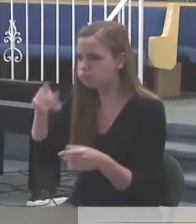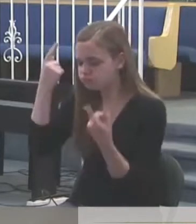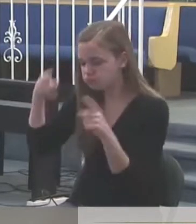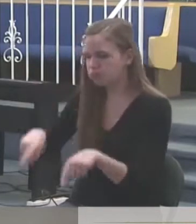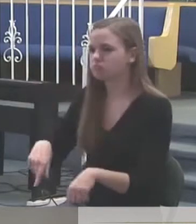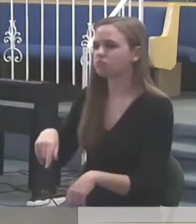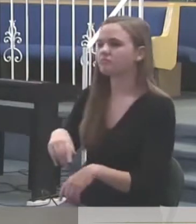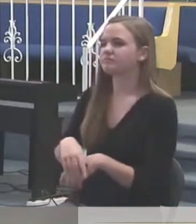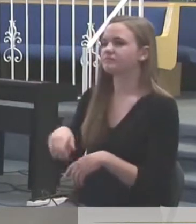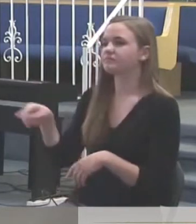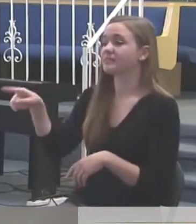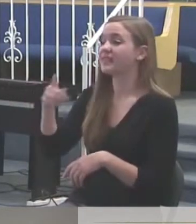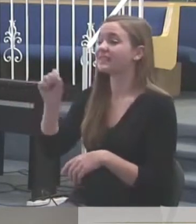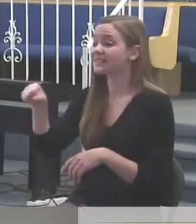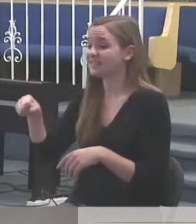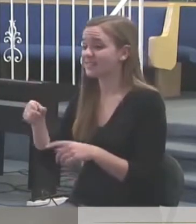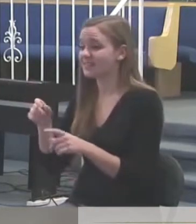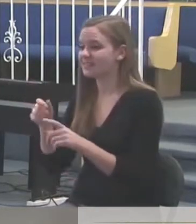And yes, I did trick you.